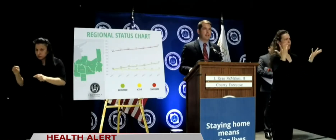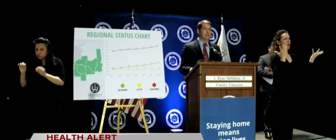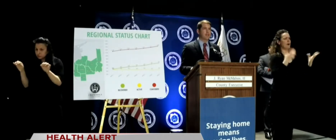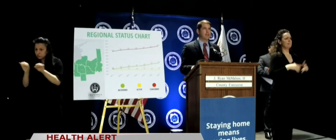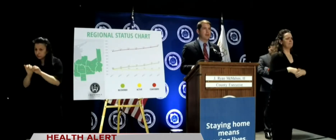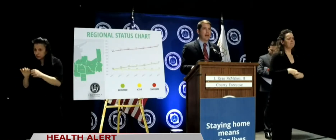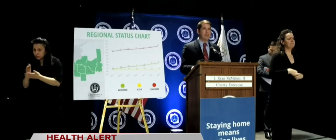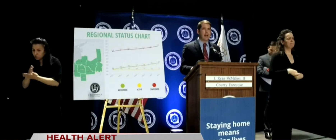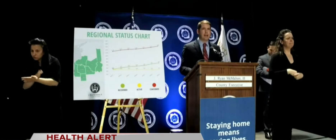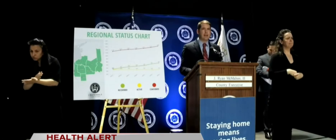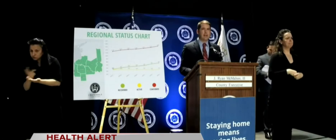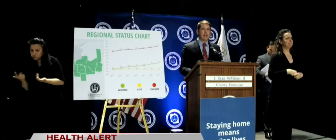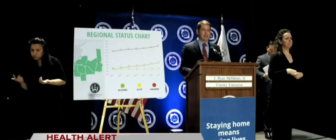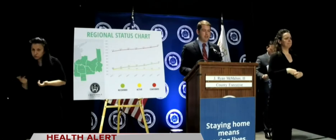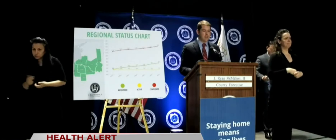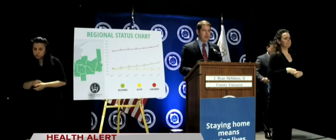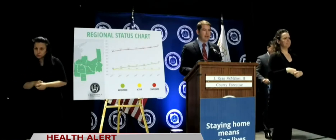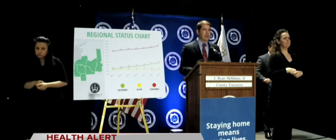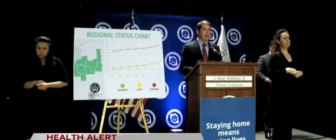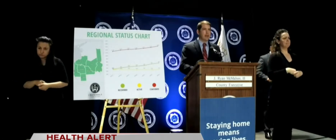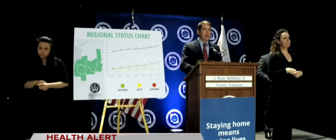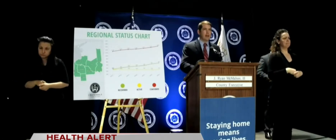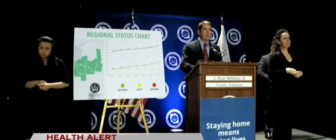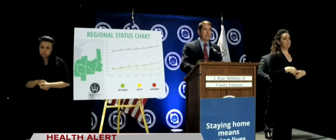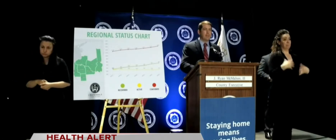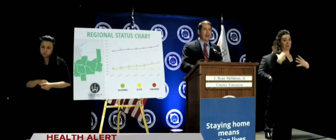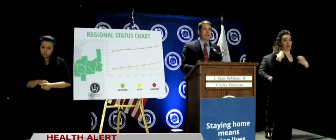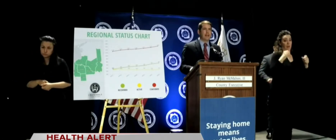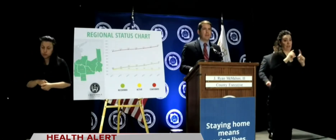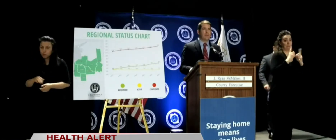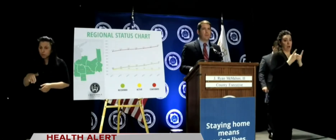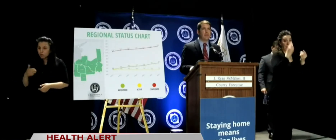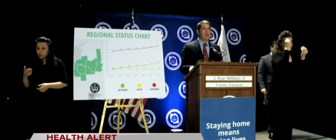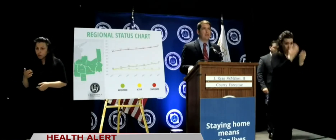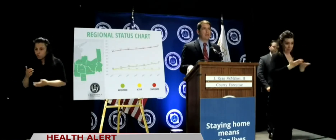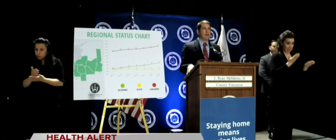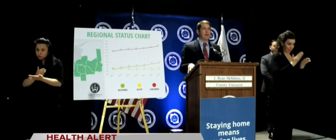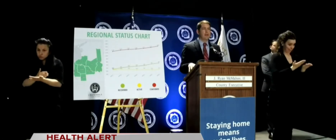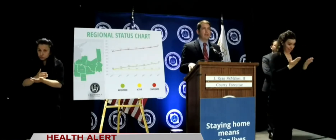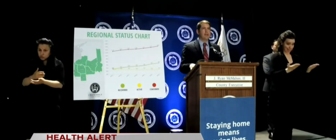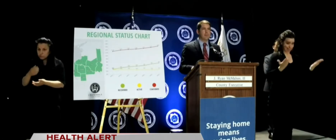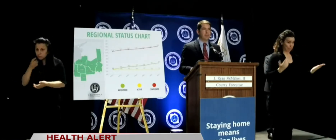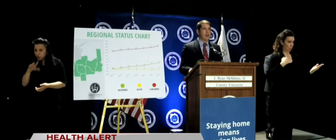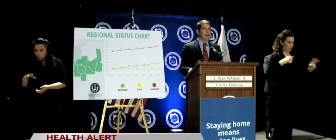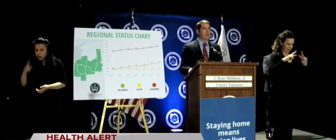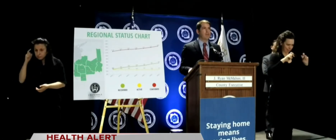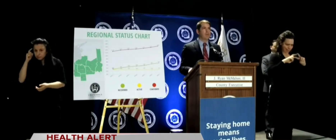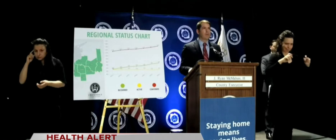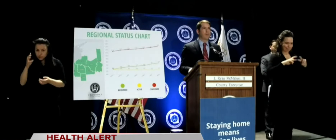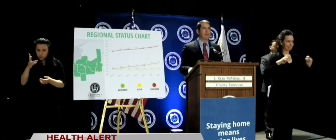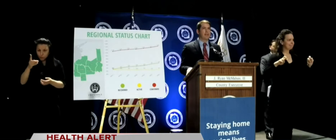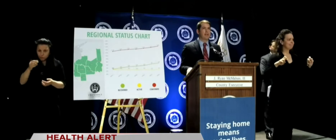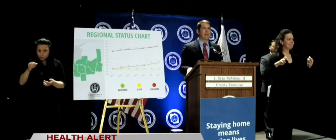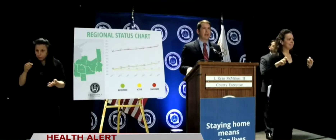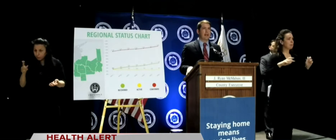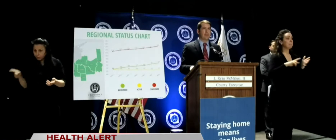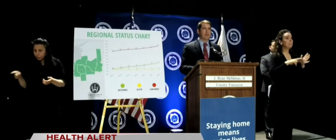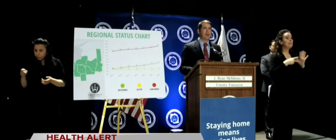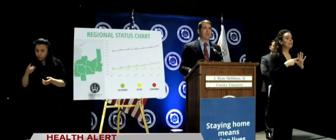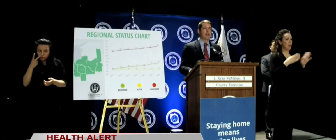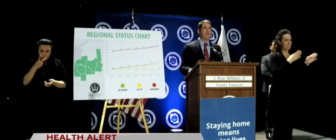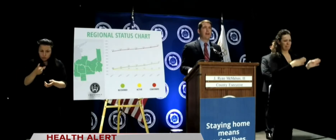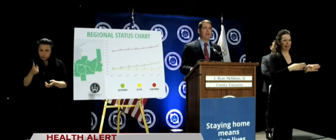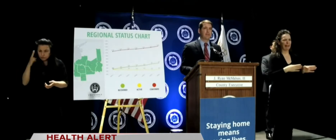health data is going to drive that decision making. That said, we need to be preparing for what the